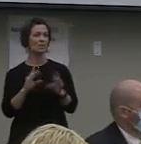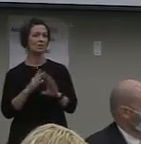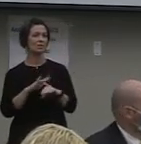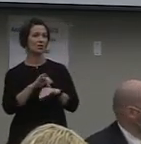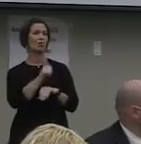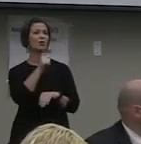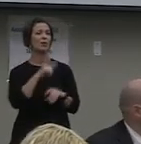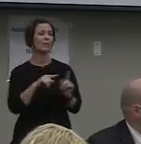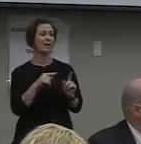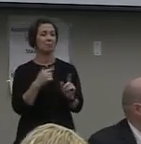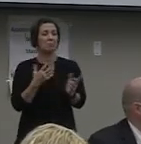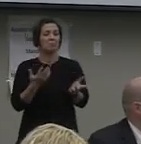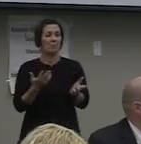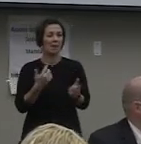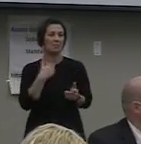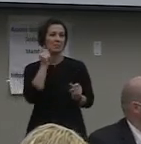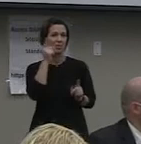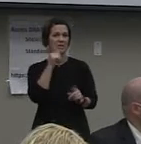Thank you both.